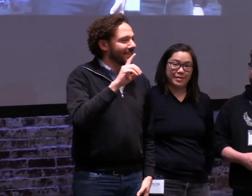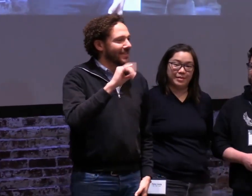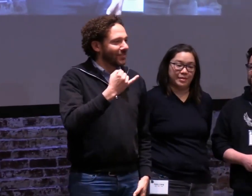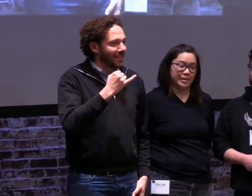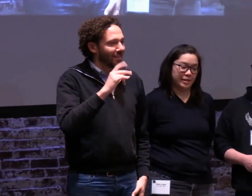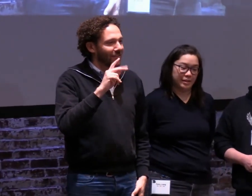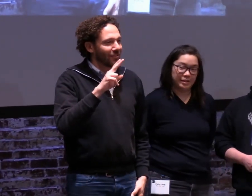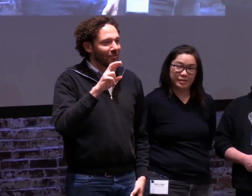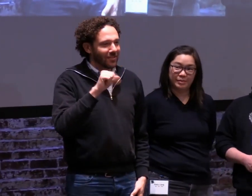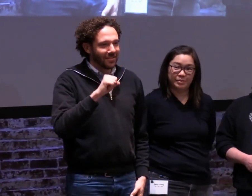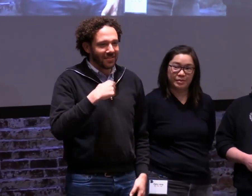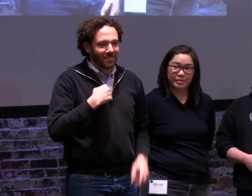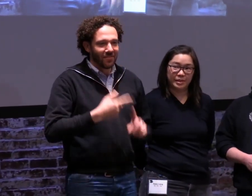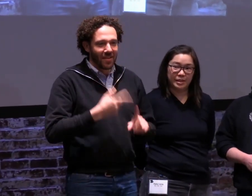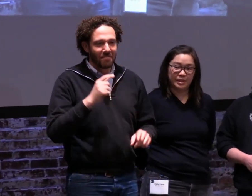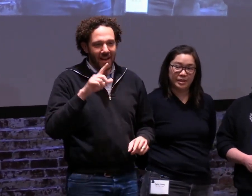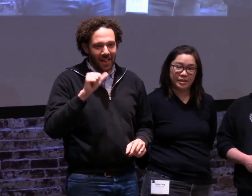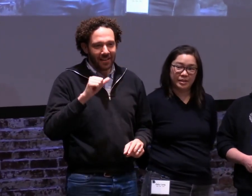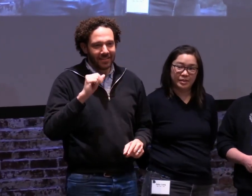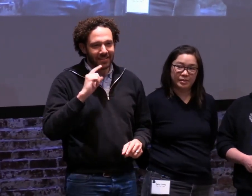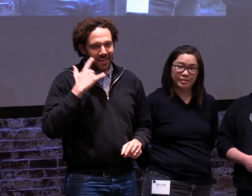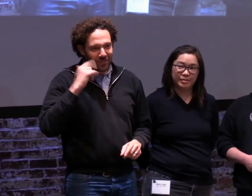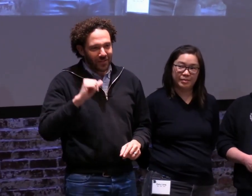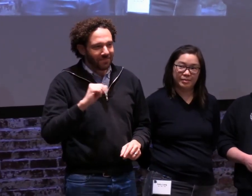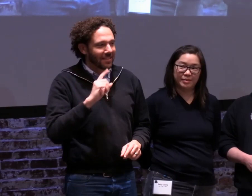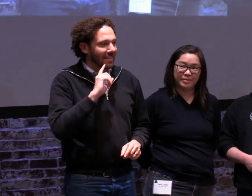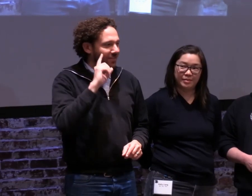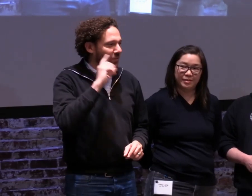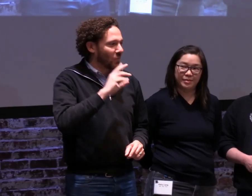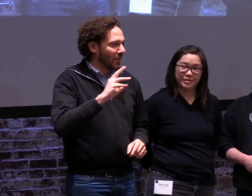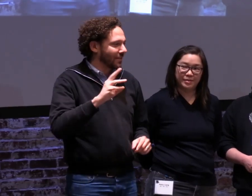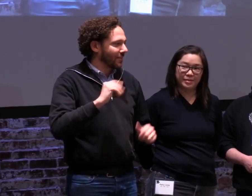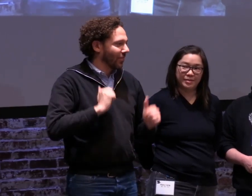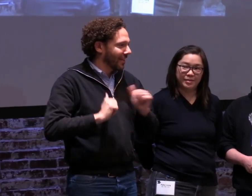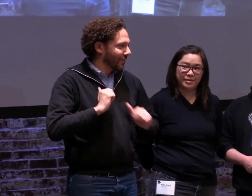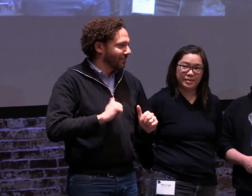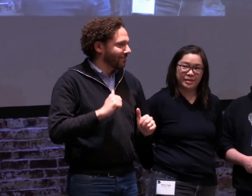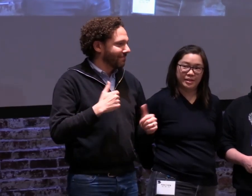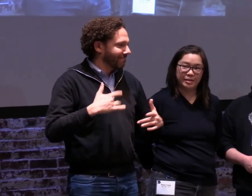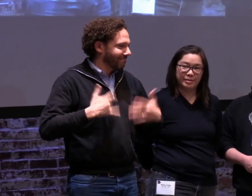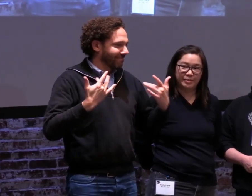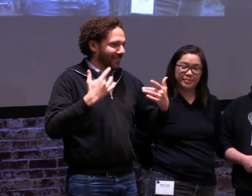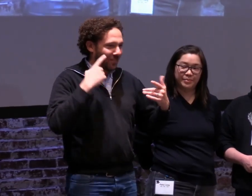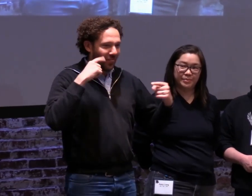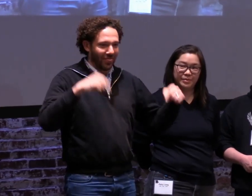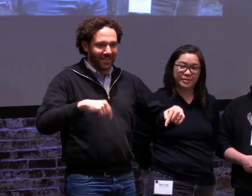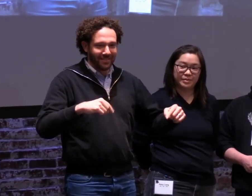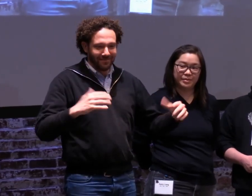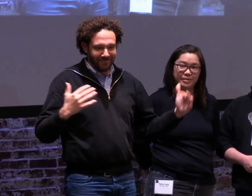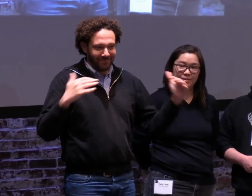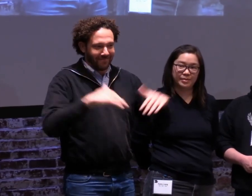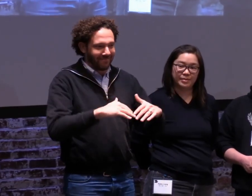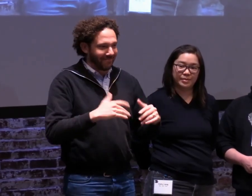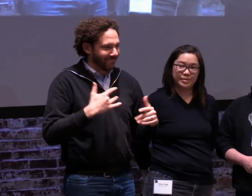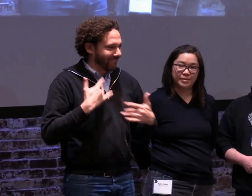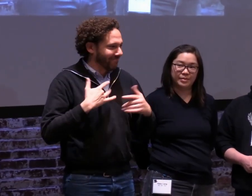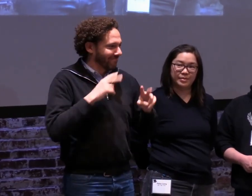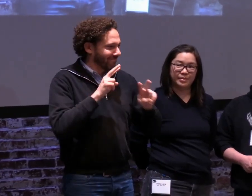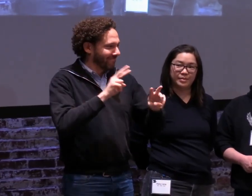Hello, everyone. I'm DJ. I'm from California, Deaf West Theater. I'm excited to be here at this event